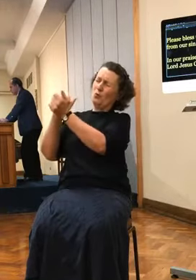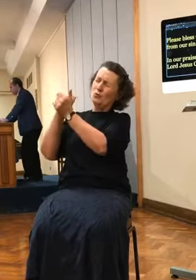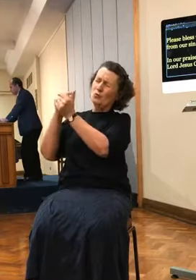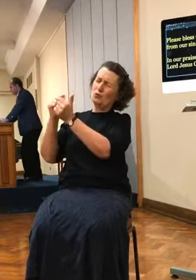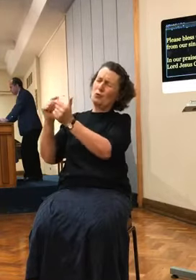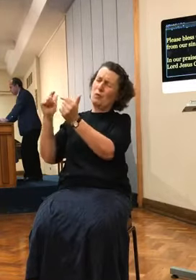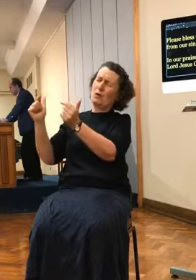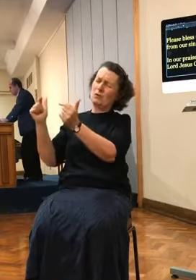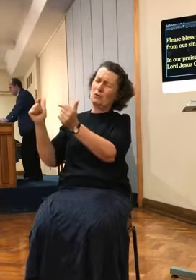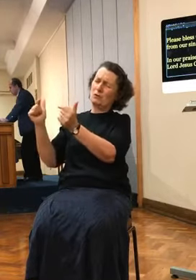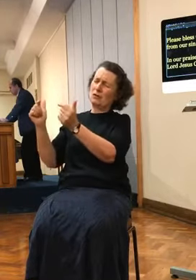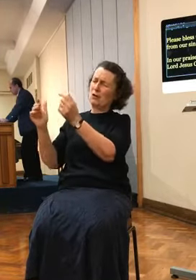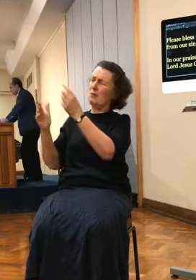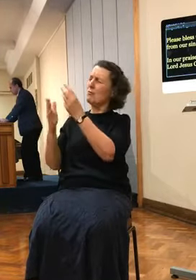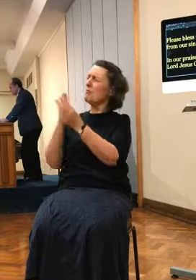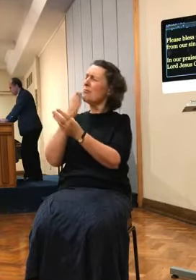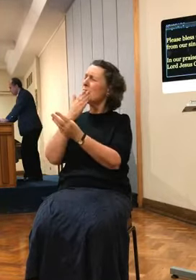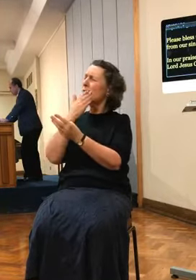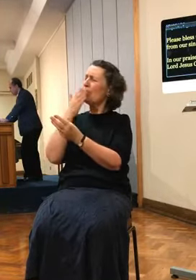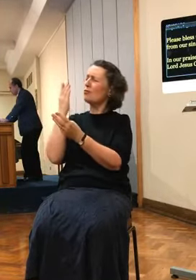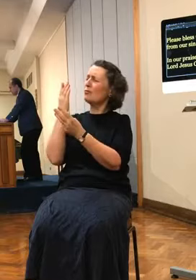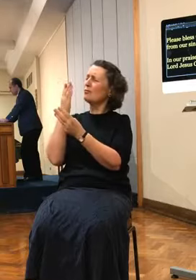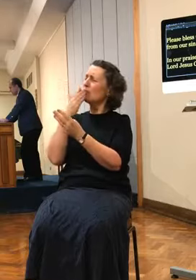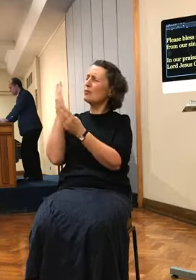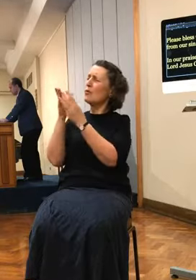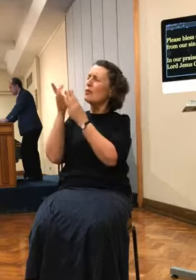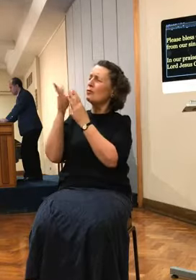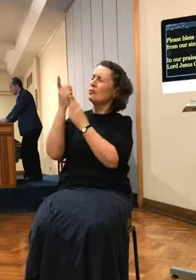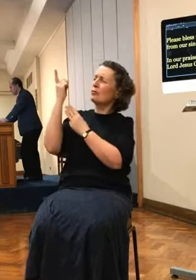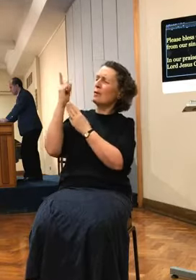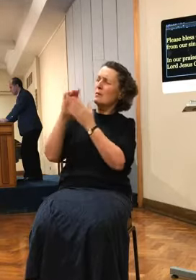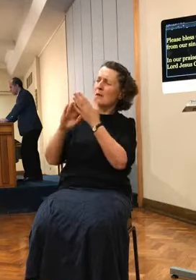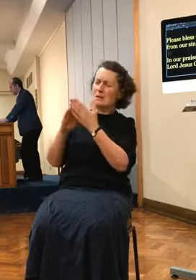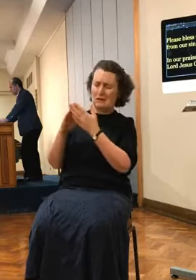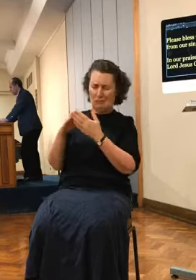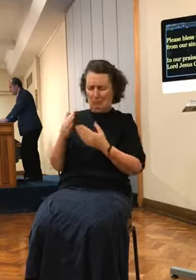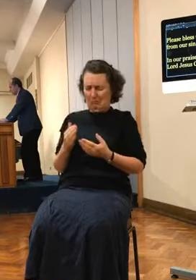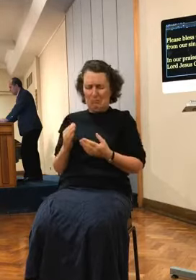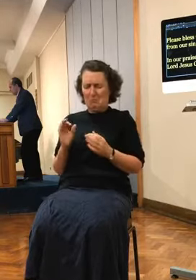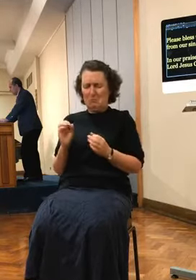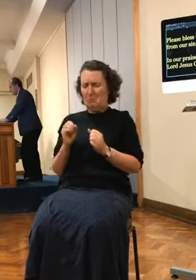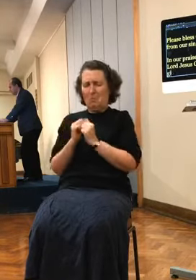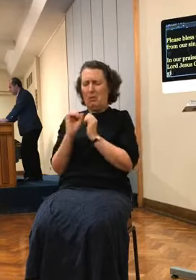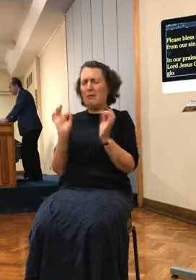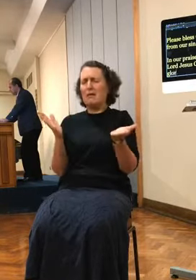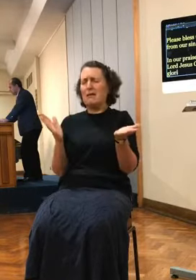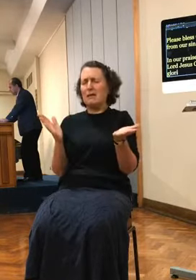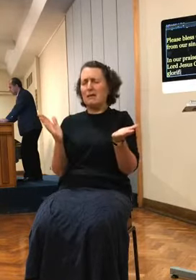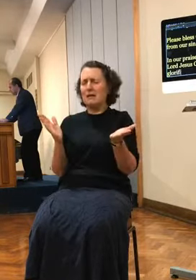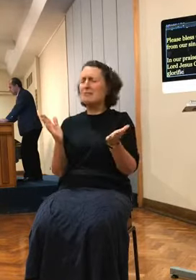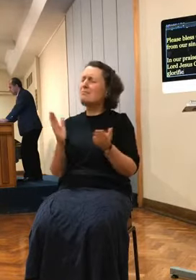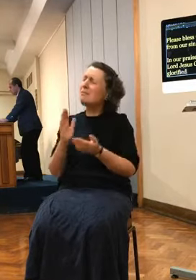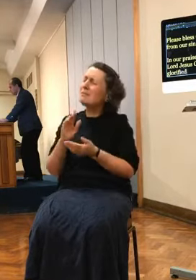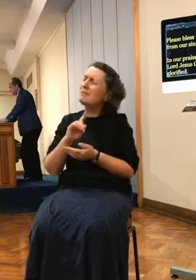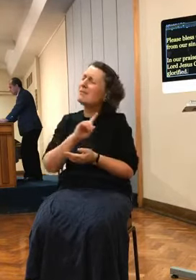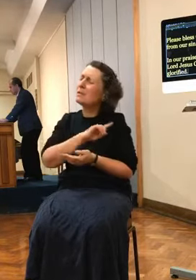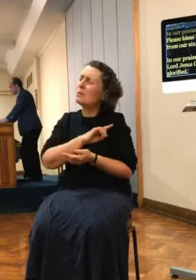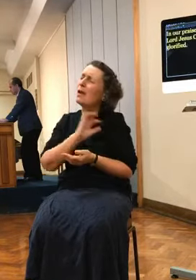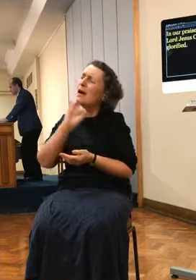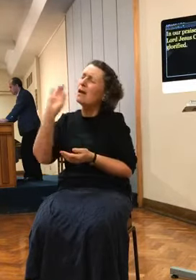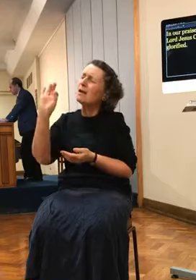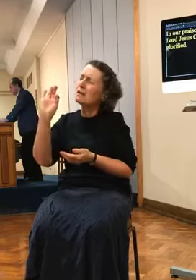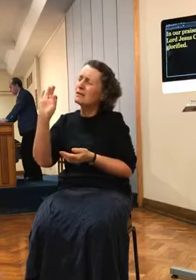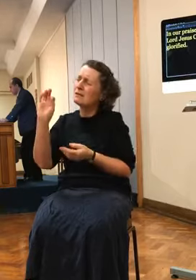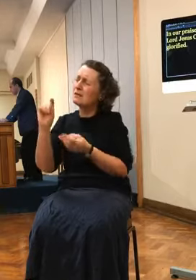without thee. So we cry again that the gracious Holy Spirit will enlighten thy word unto our hearts,